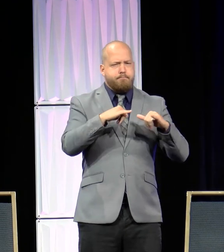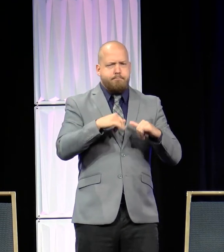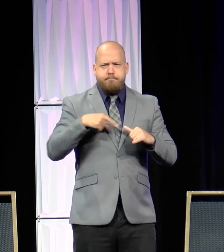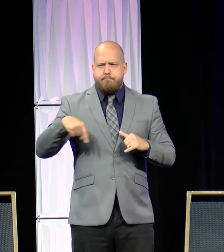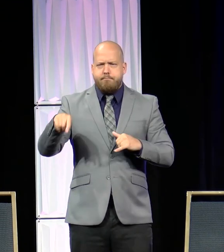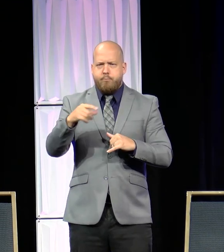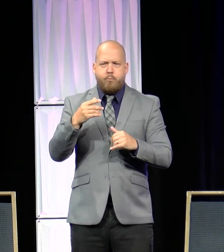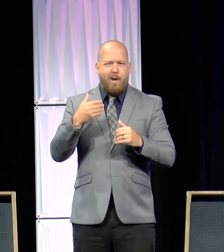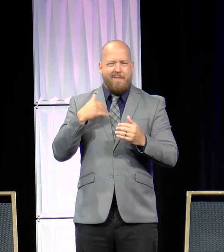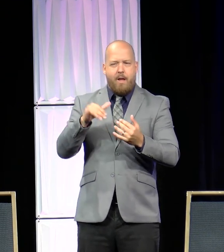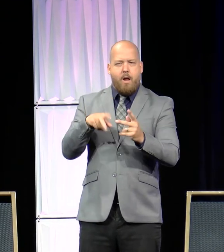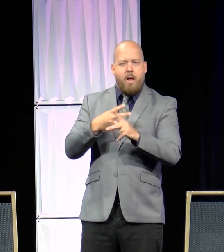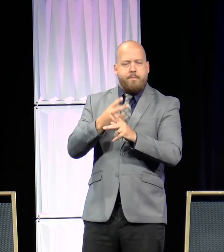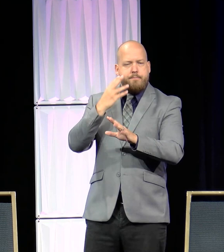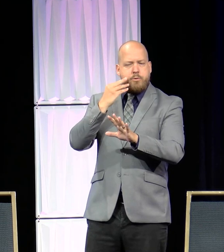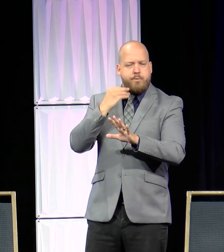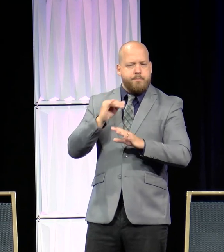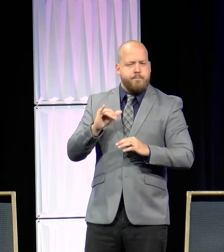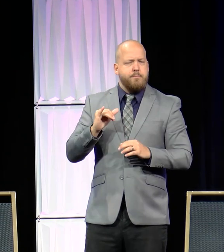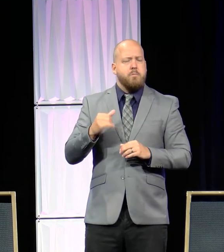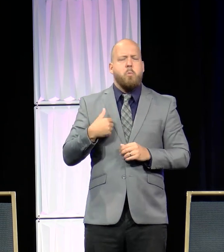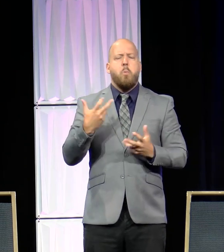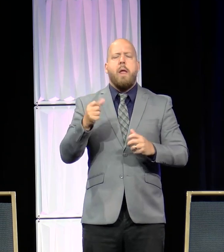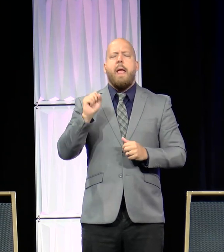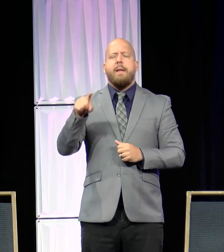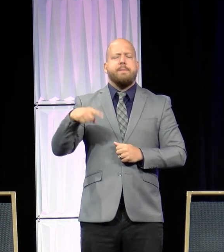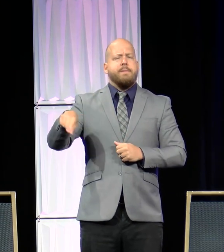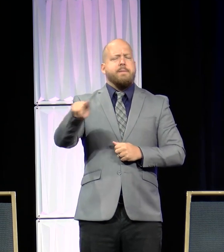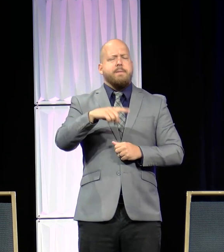question, you know, so what about the pathology of men?